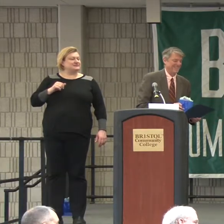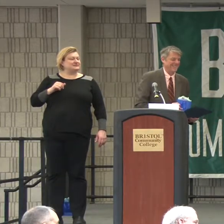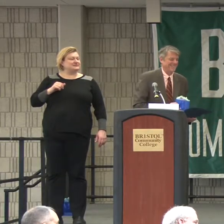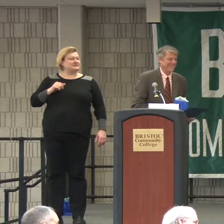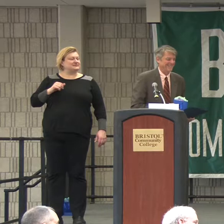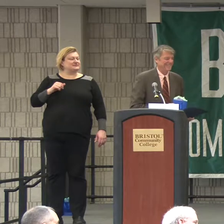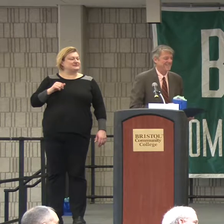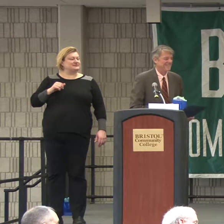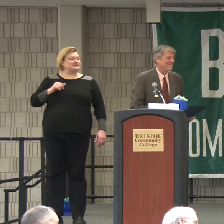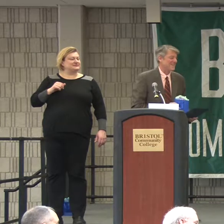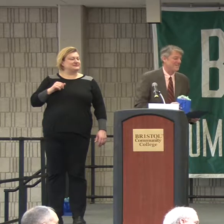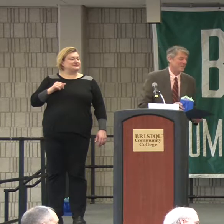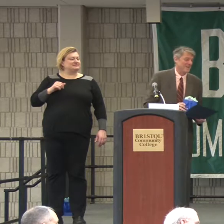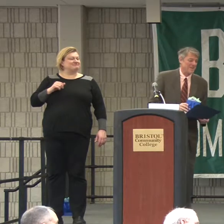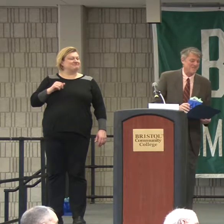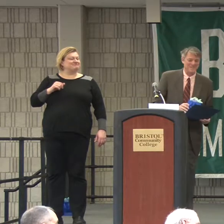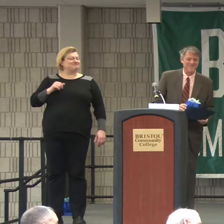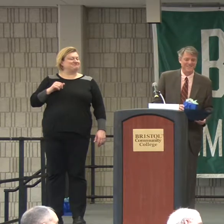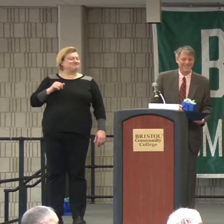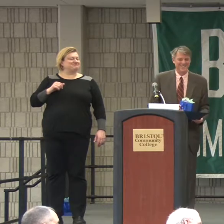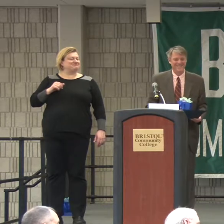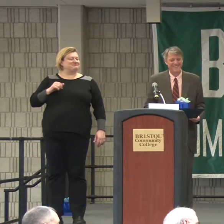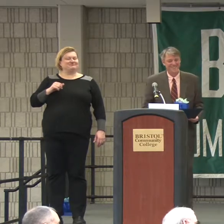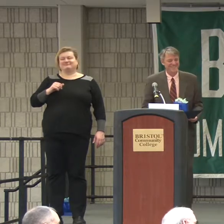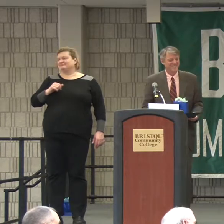Oh, really? Can you give me a little help?